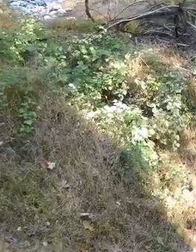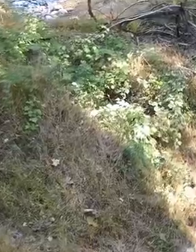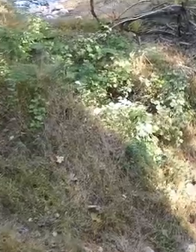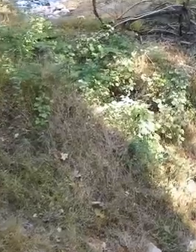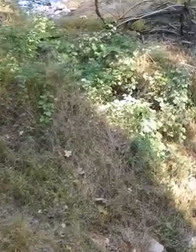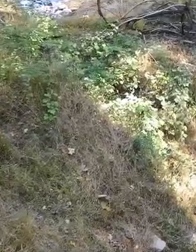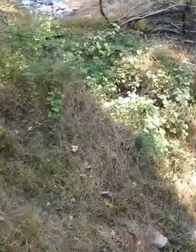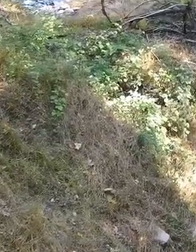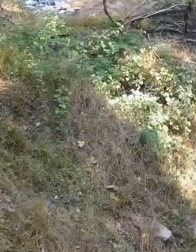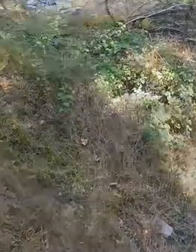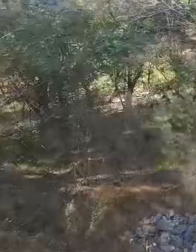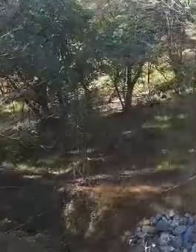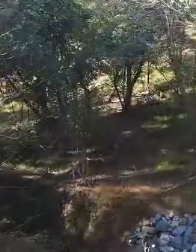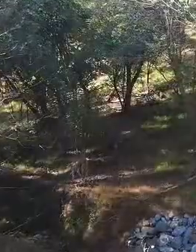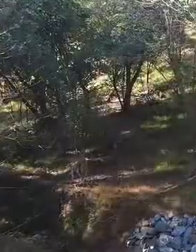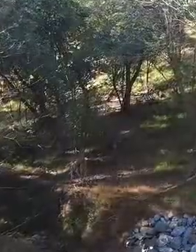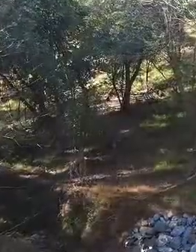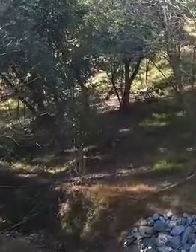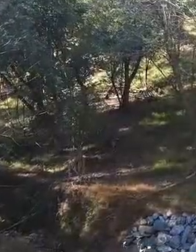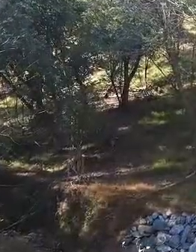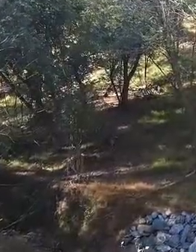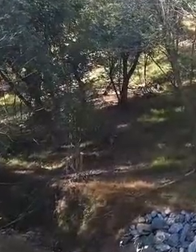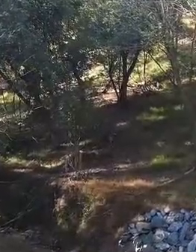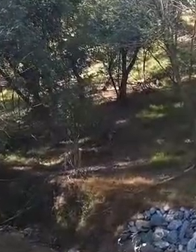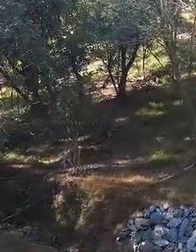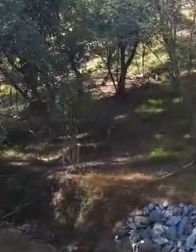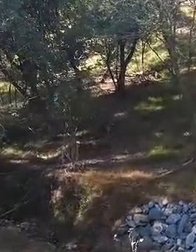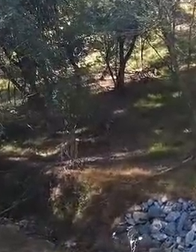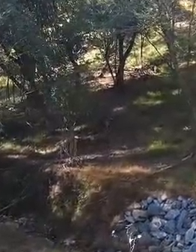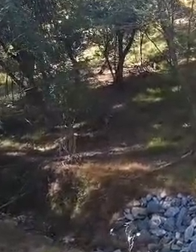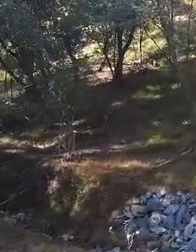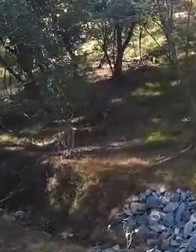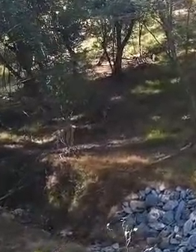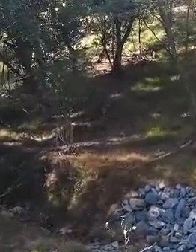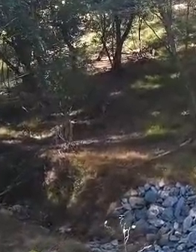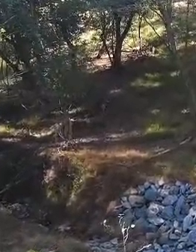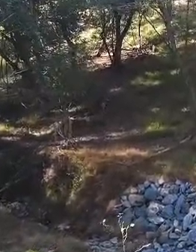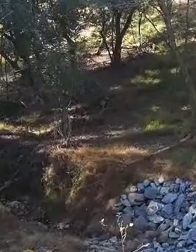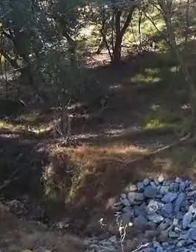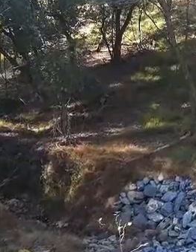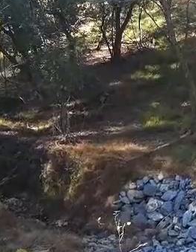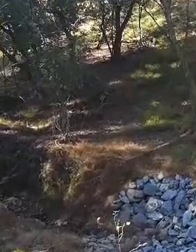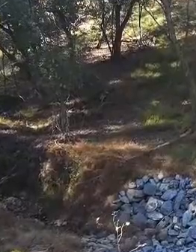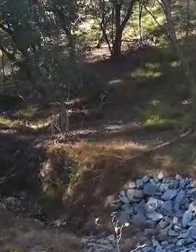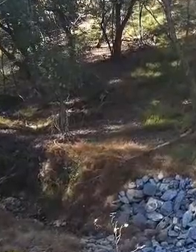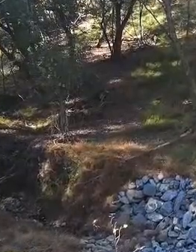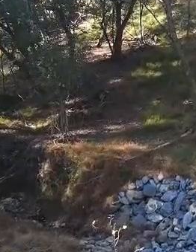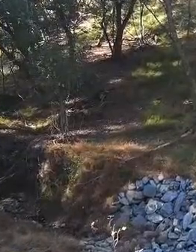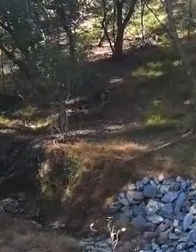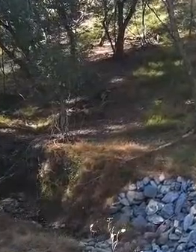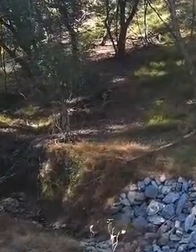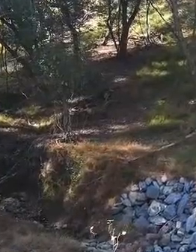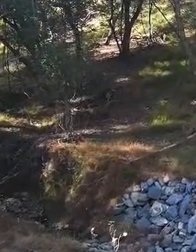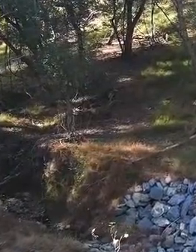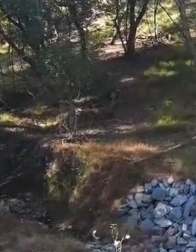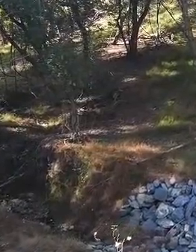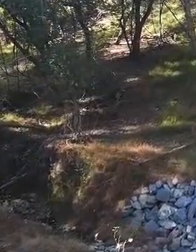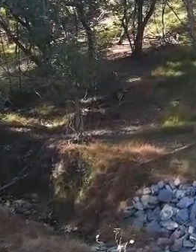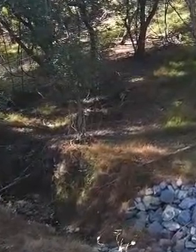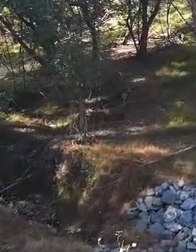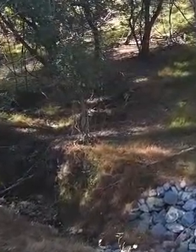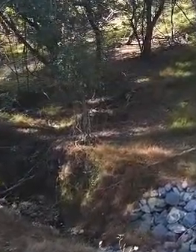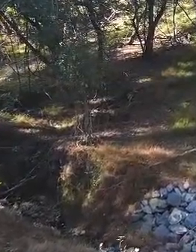done upstream on Courthouse Drive. And this project, part two, will specifically, as mentioned, restore